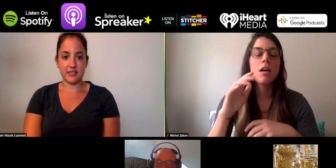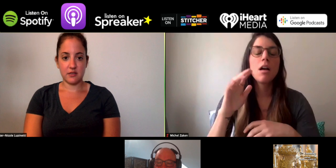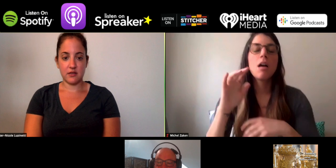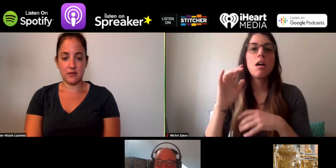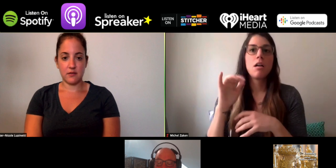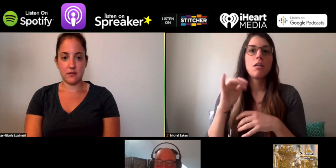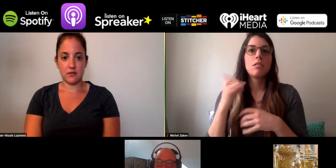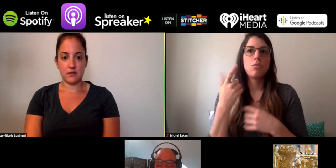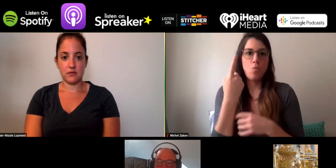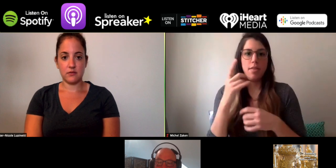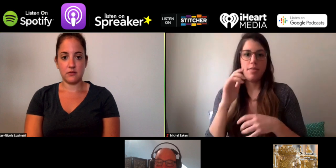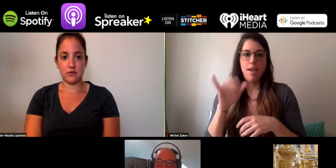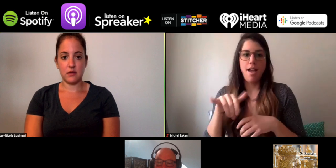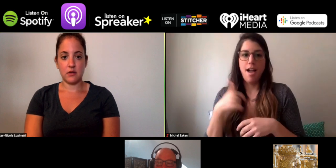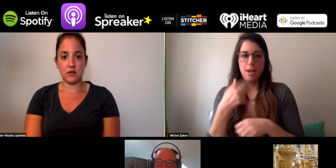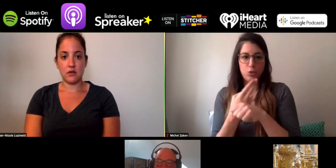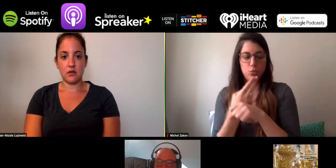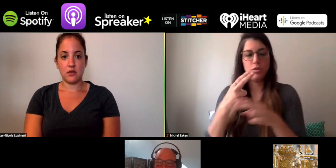VRS.